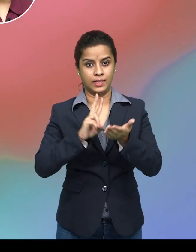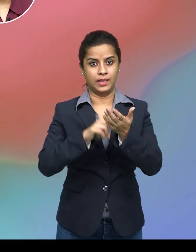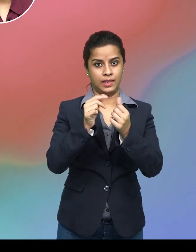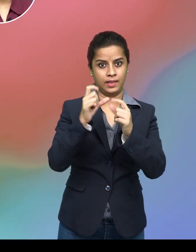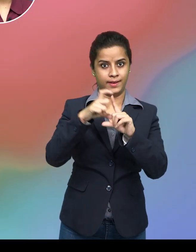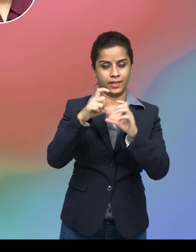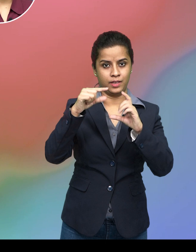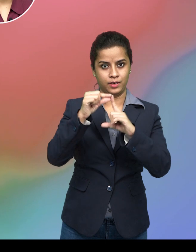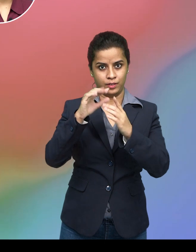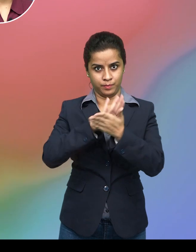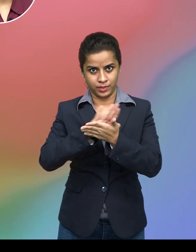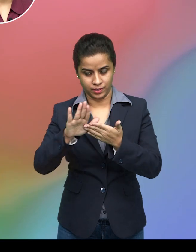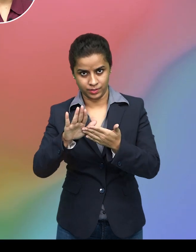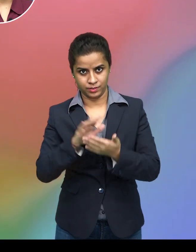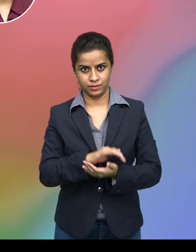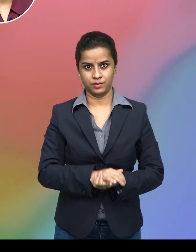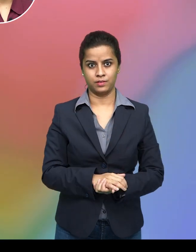and